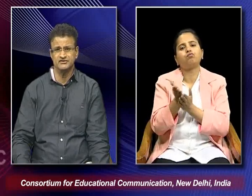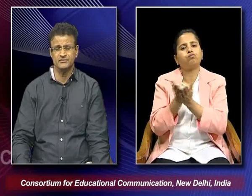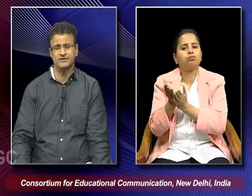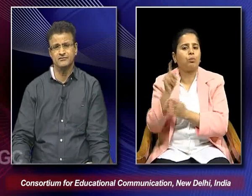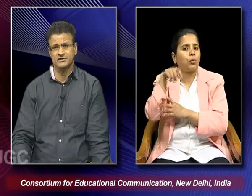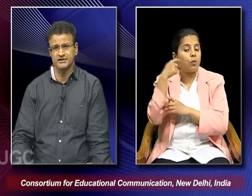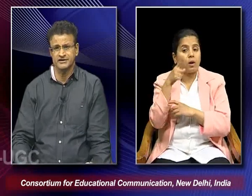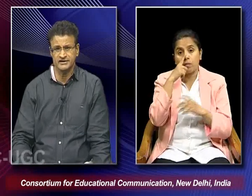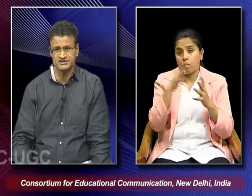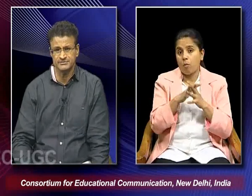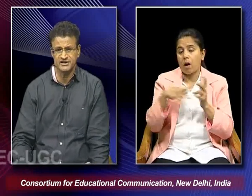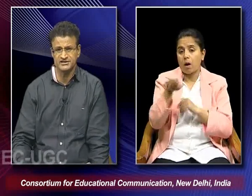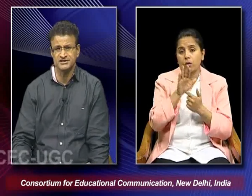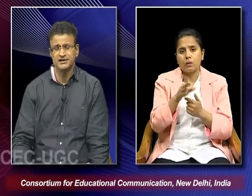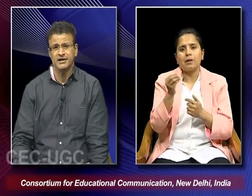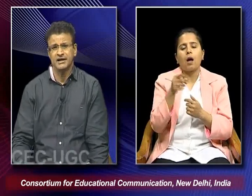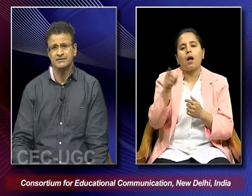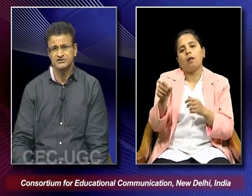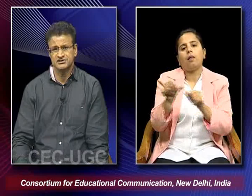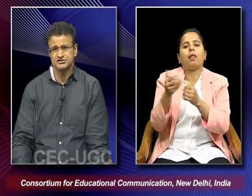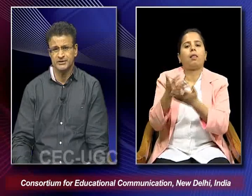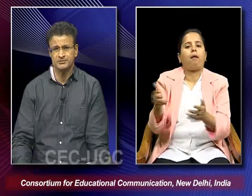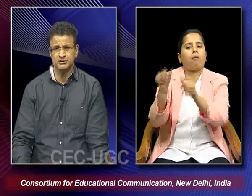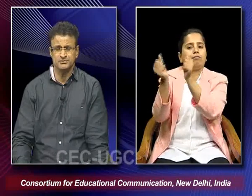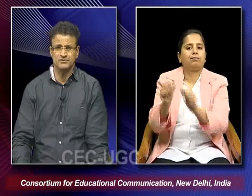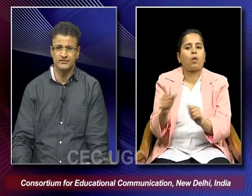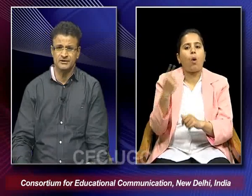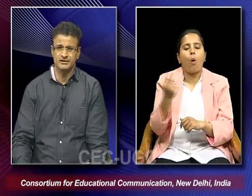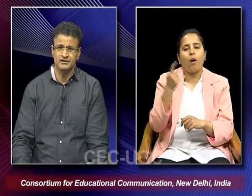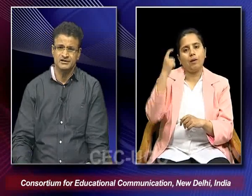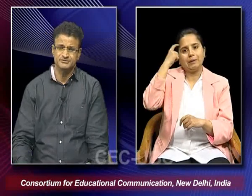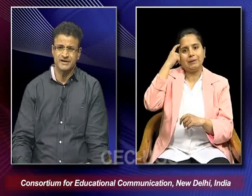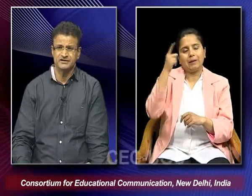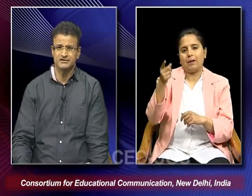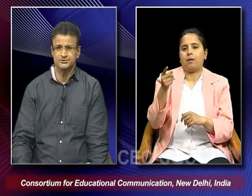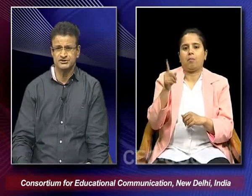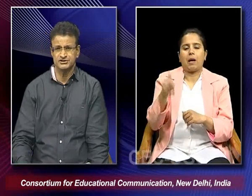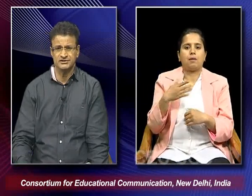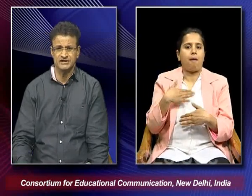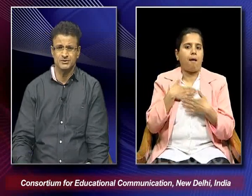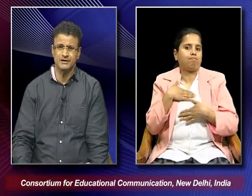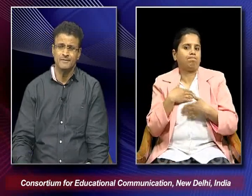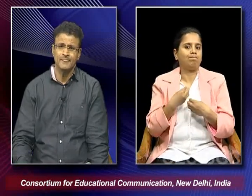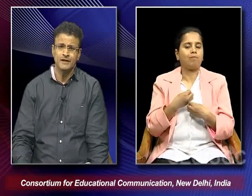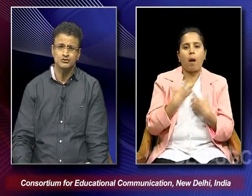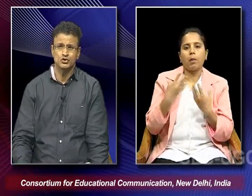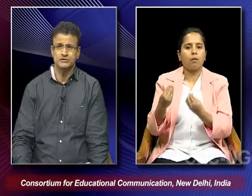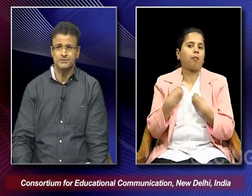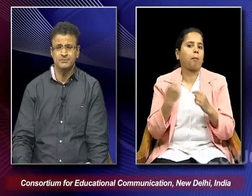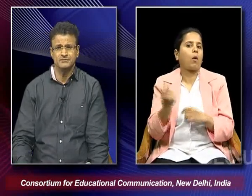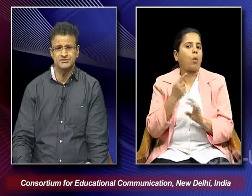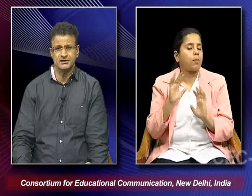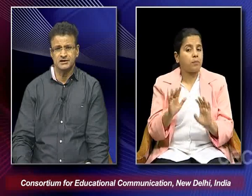which women were created as subjects, and which thus made possible female spectator position as well. So